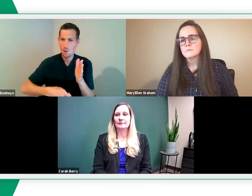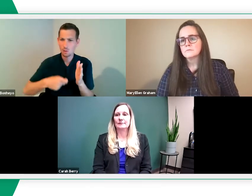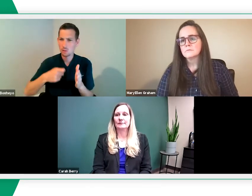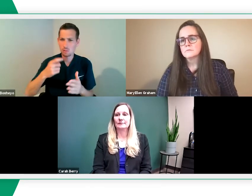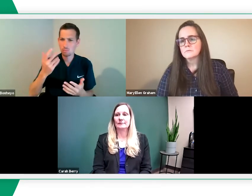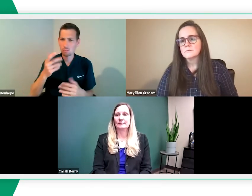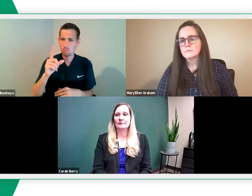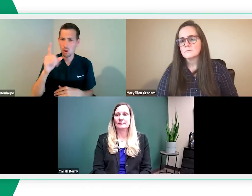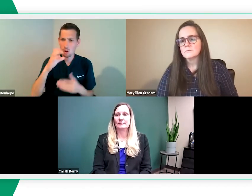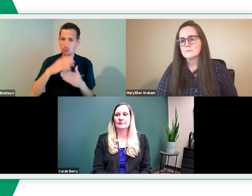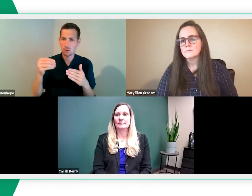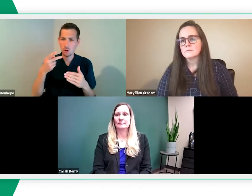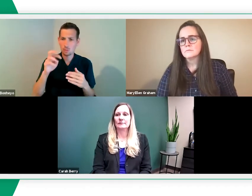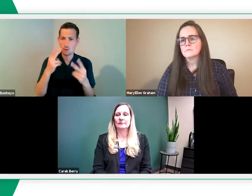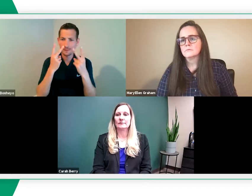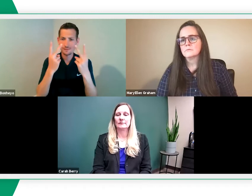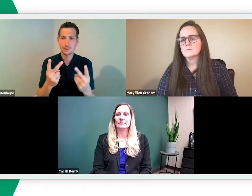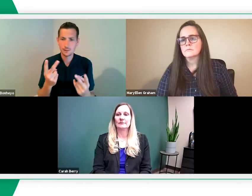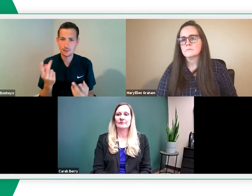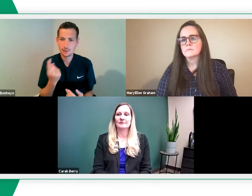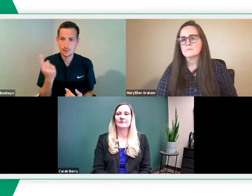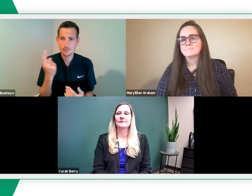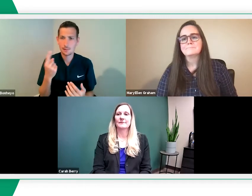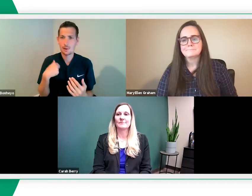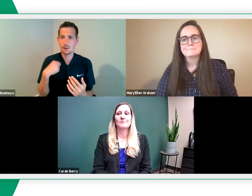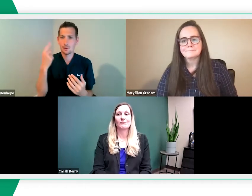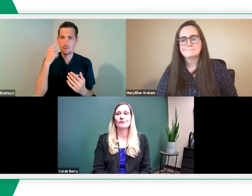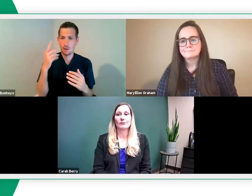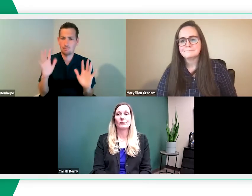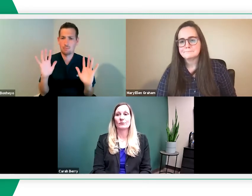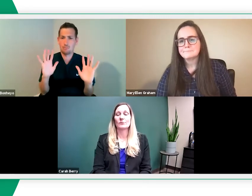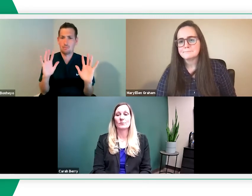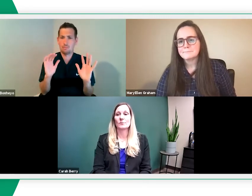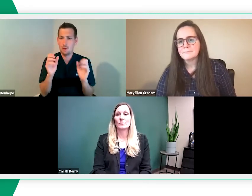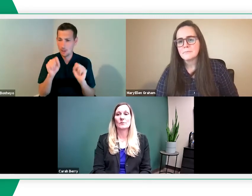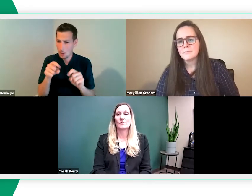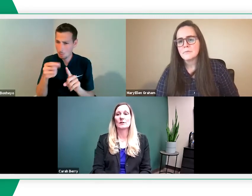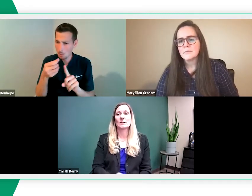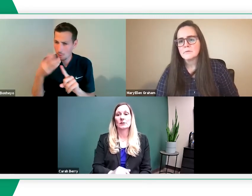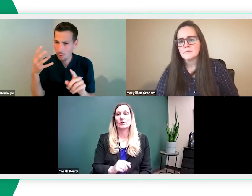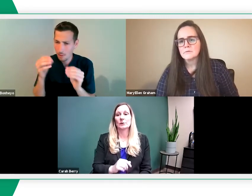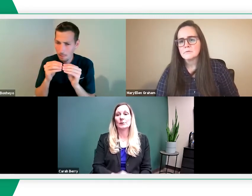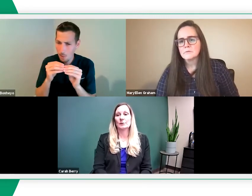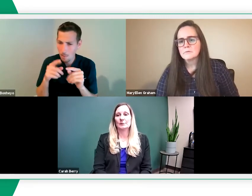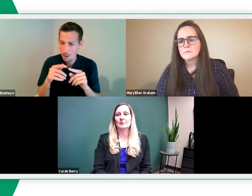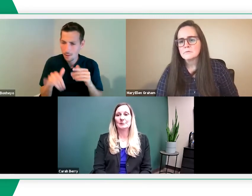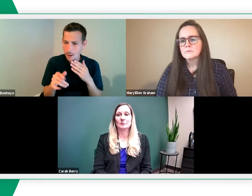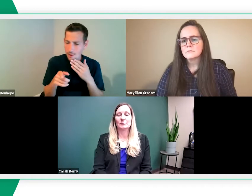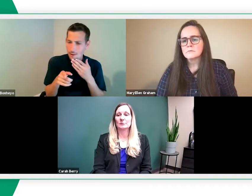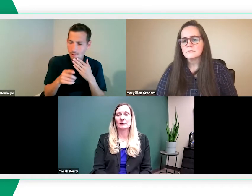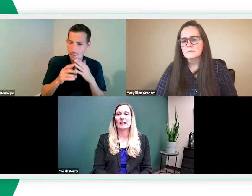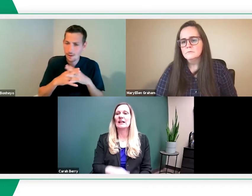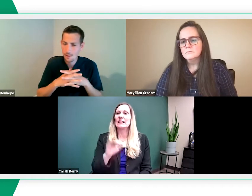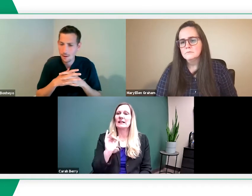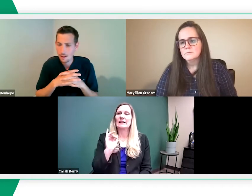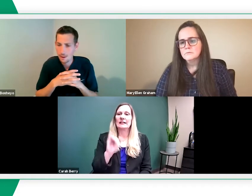advisor? Because I would think that that would cost $100 per visit or something like that, and that's what kind of made me stay away. So can you